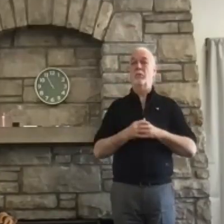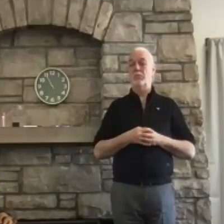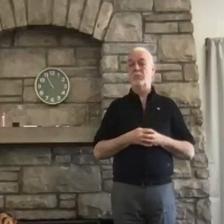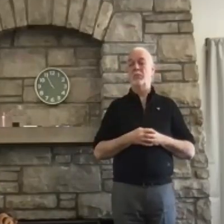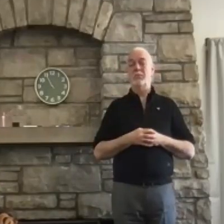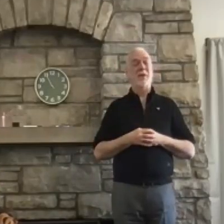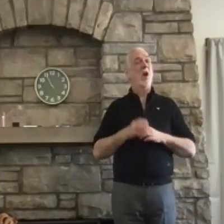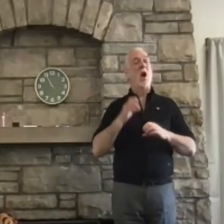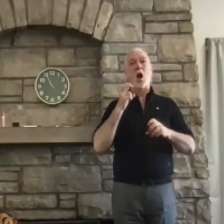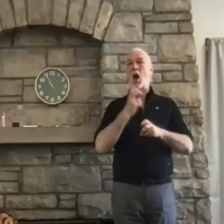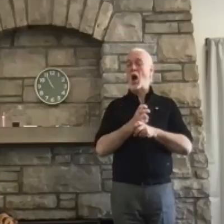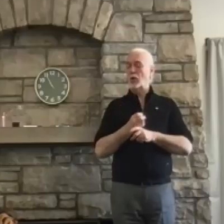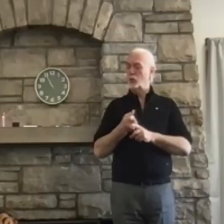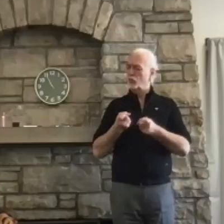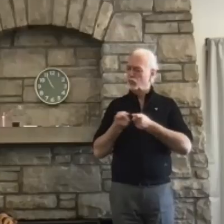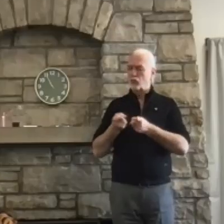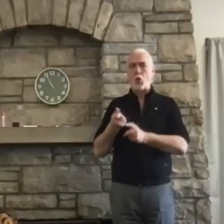to control.